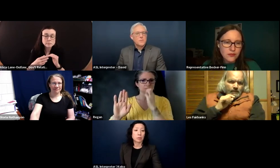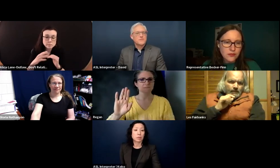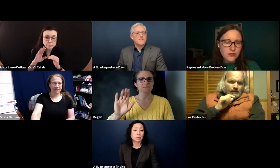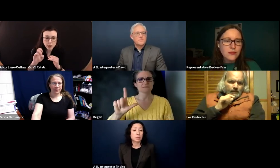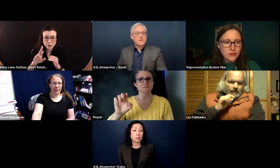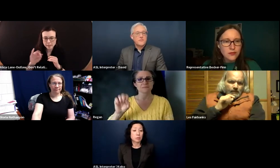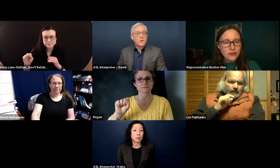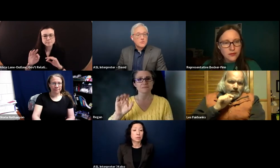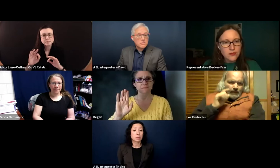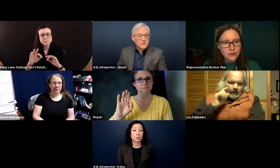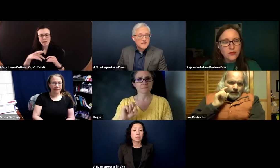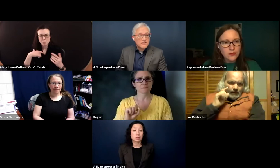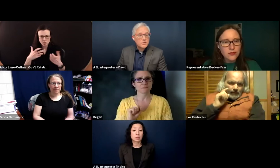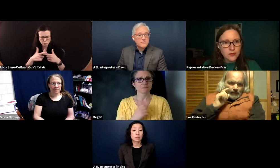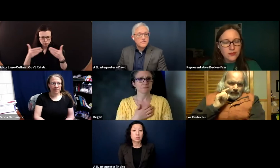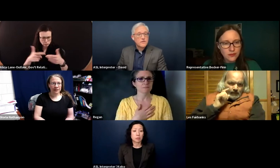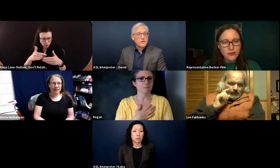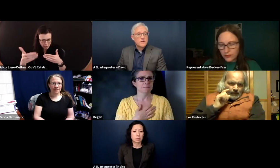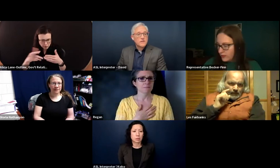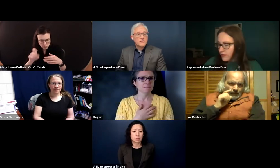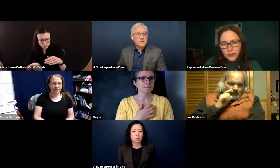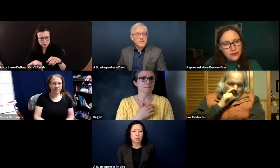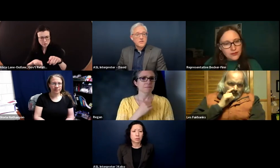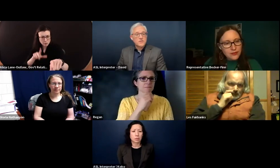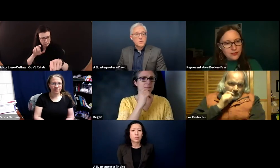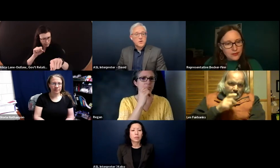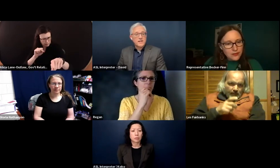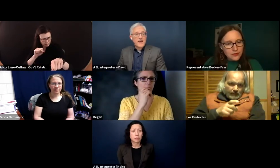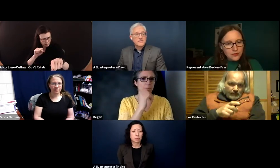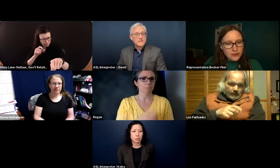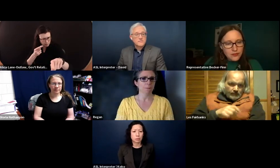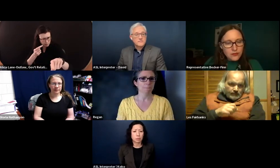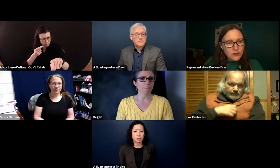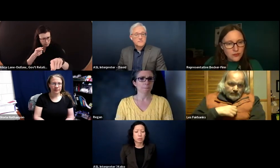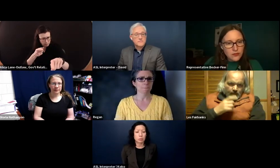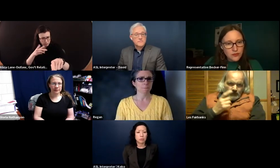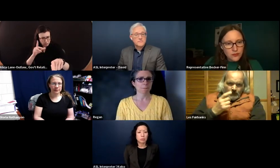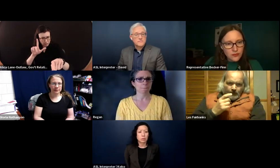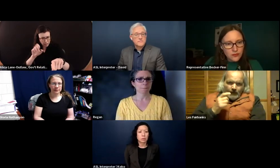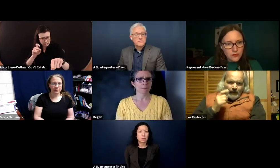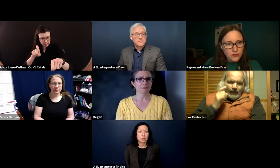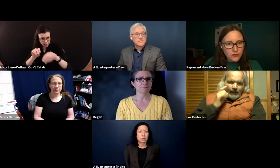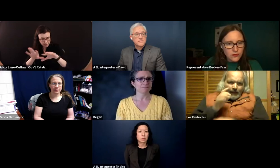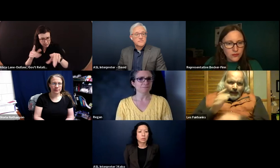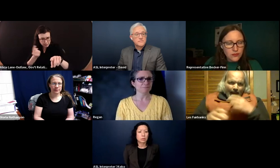Thank you, Representative Becker. Oh, Les, did you have something else that you wanted to ask?